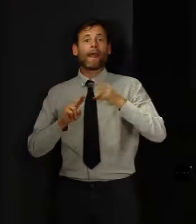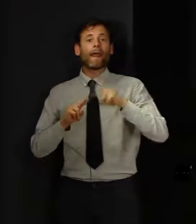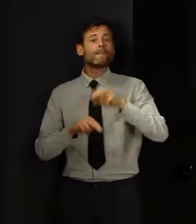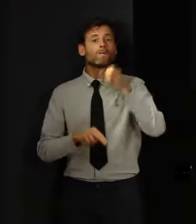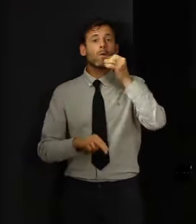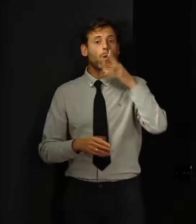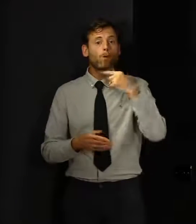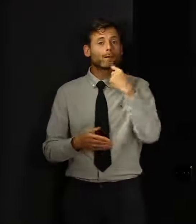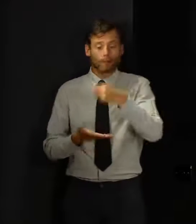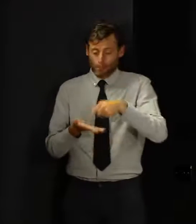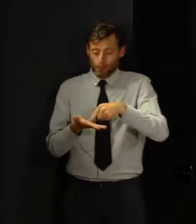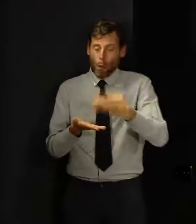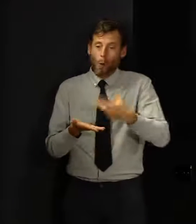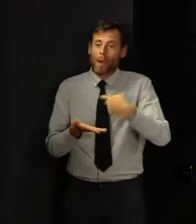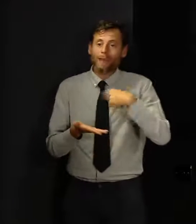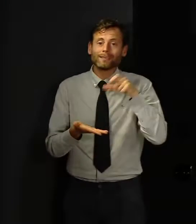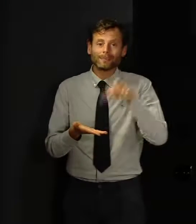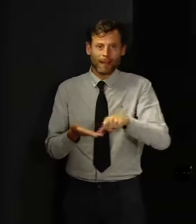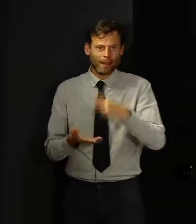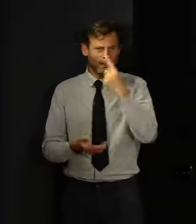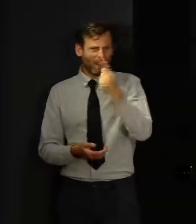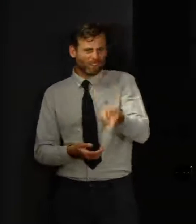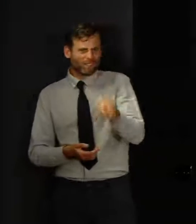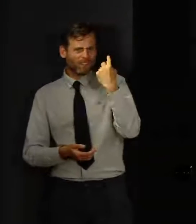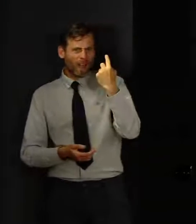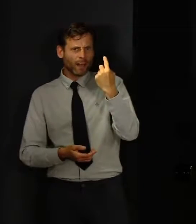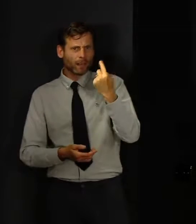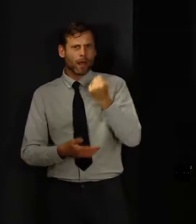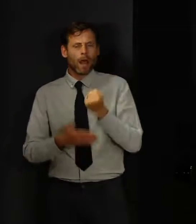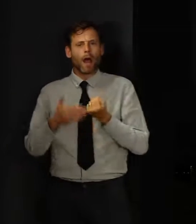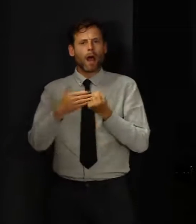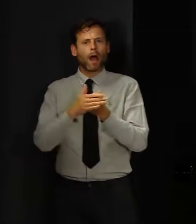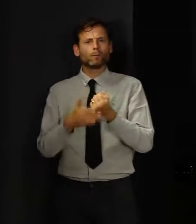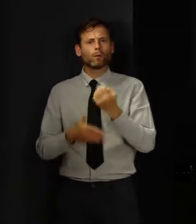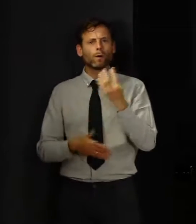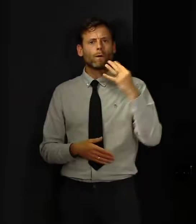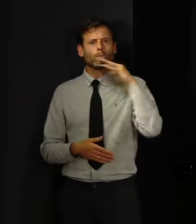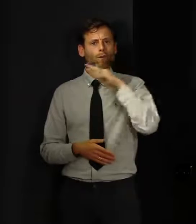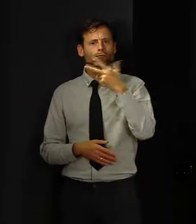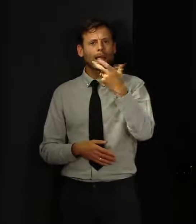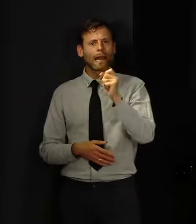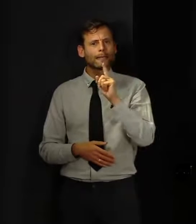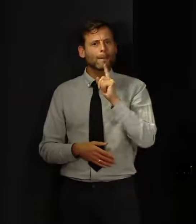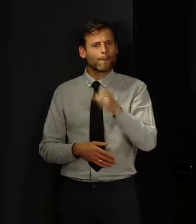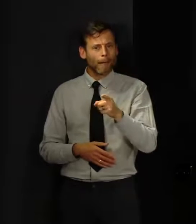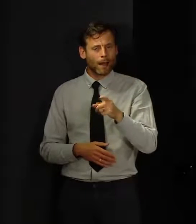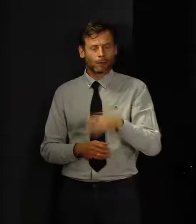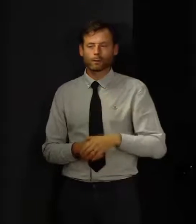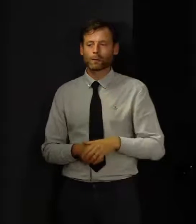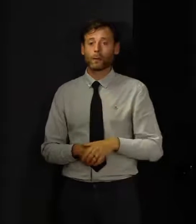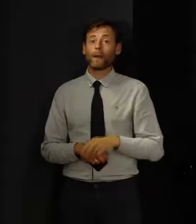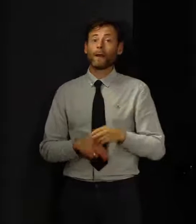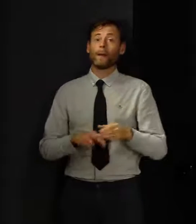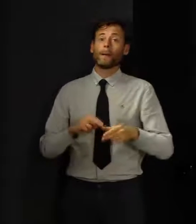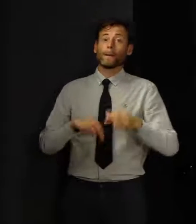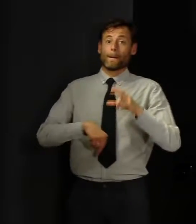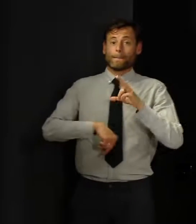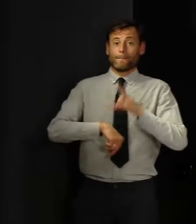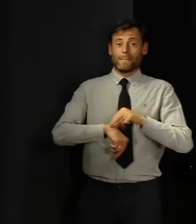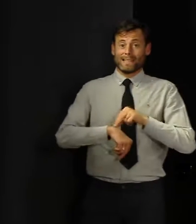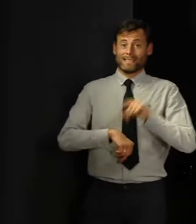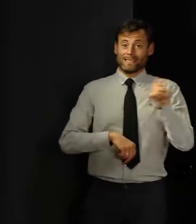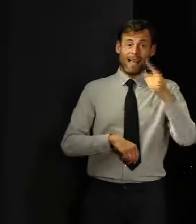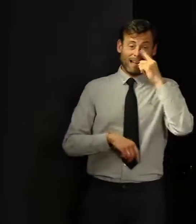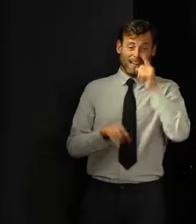can be escalated up to a maximum of £480. Similarly to the police, they can give a